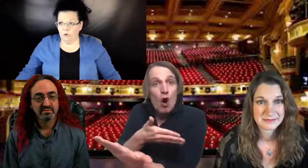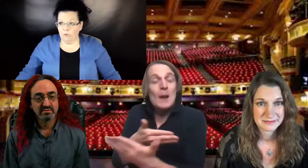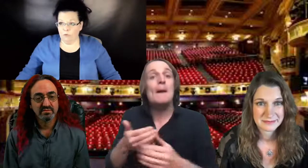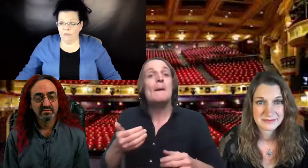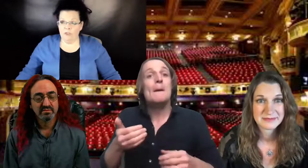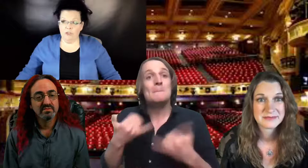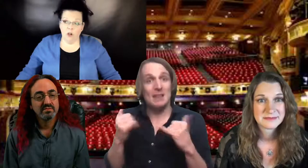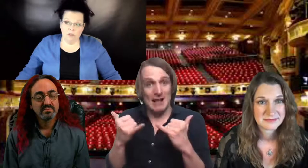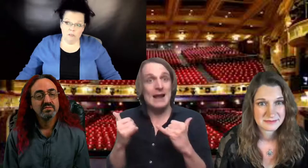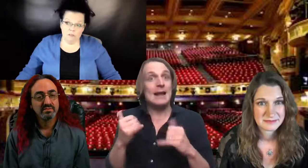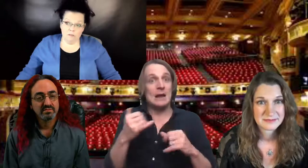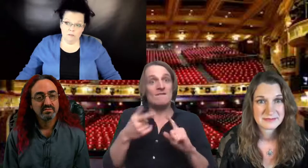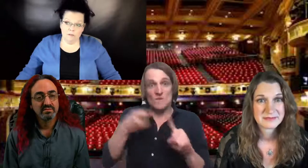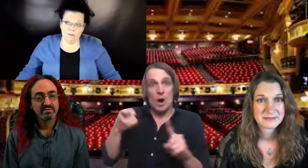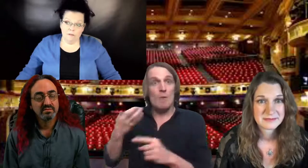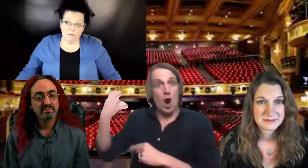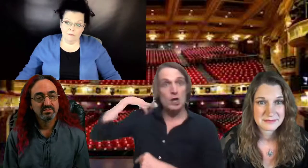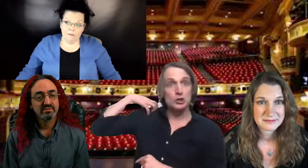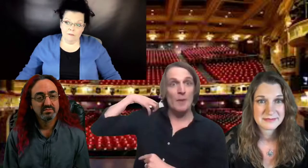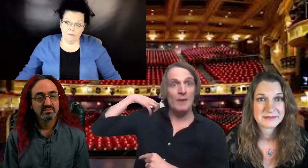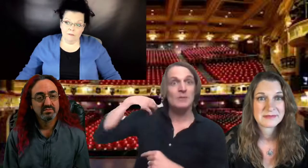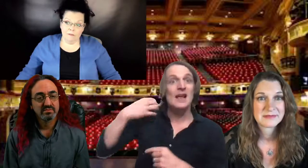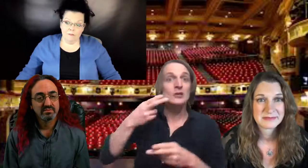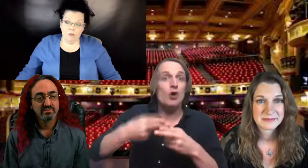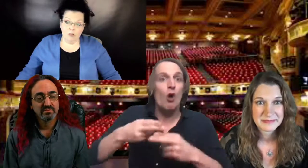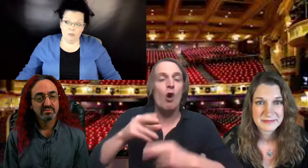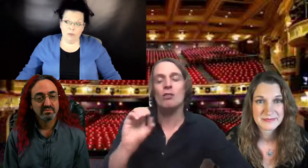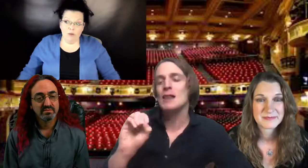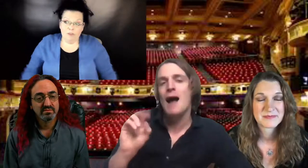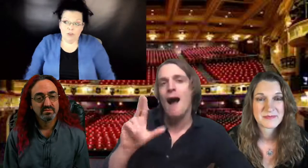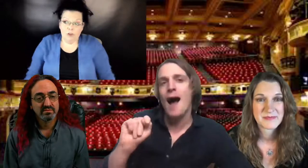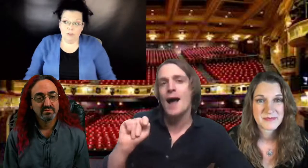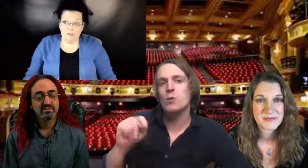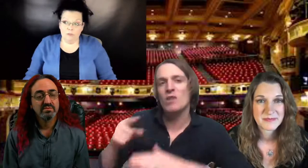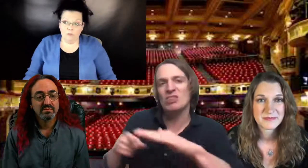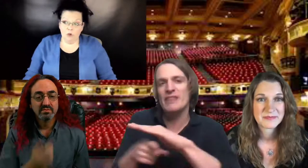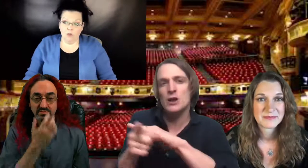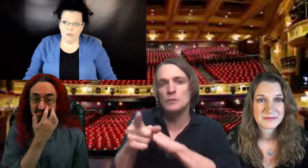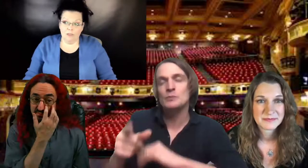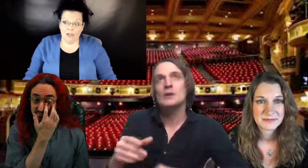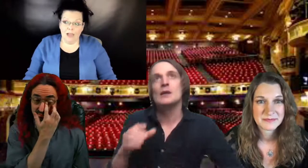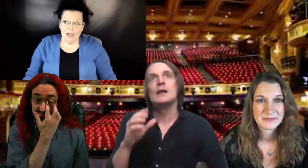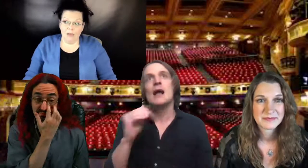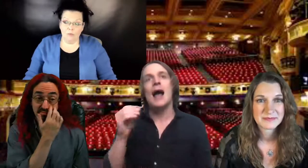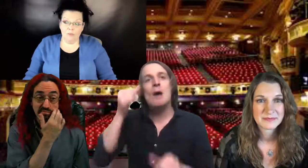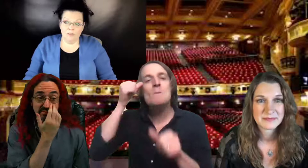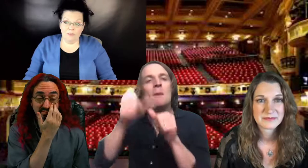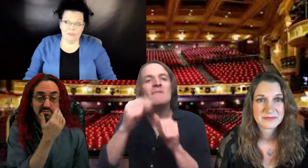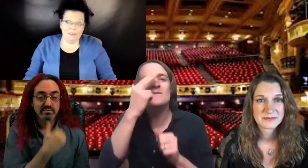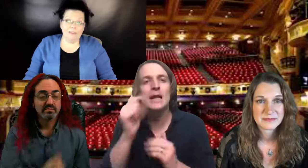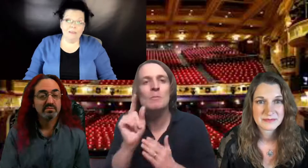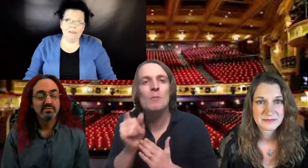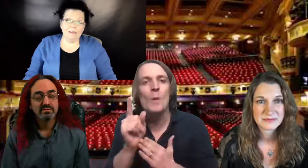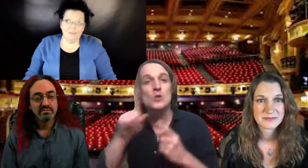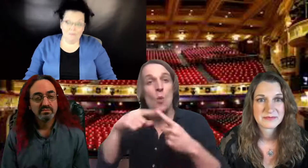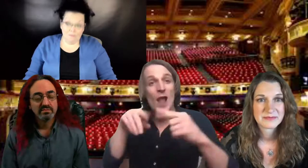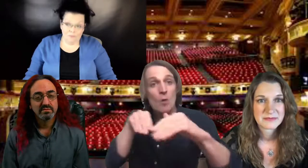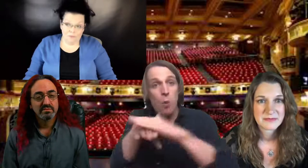my phone and the songs for Hunchback, all the songs. And that was called Out With The